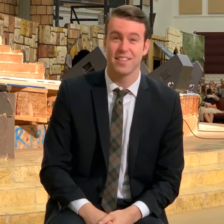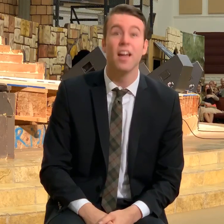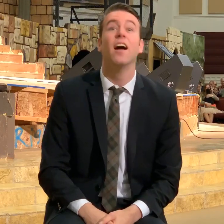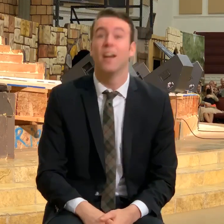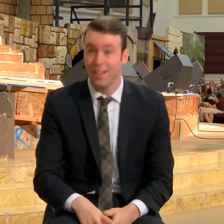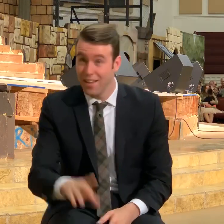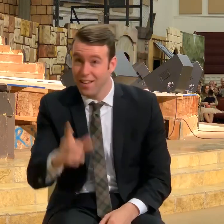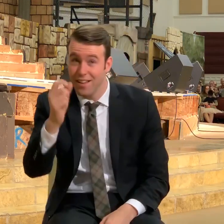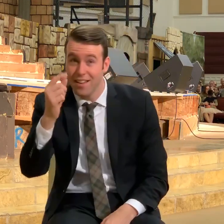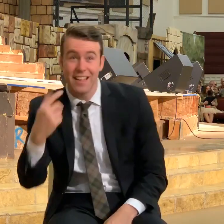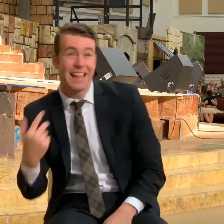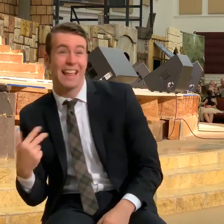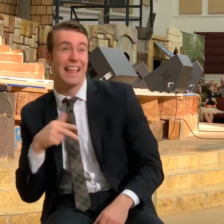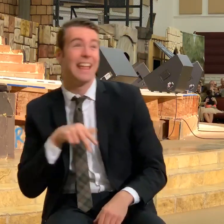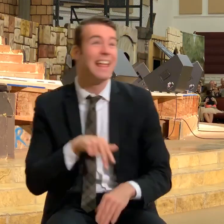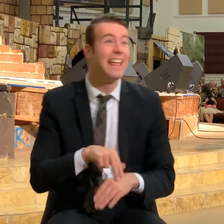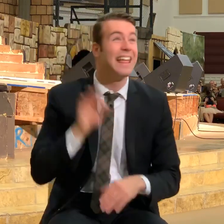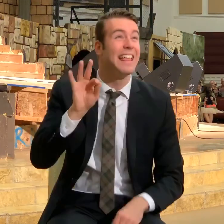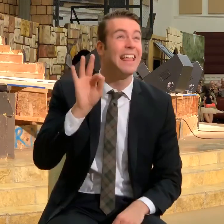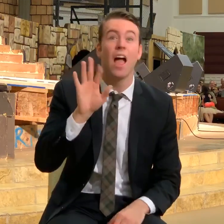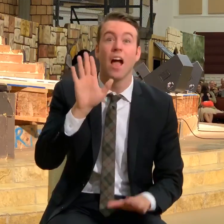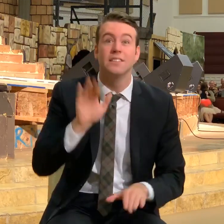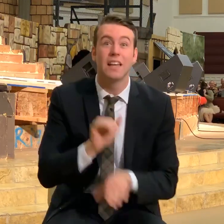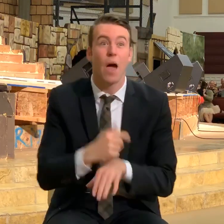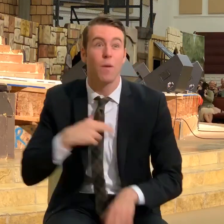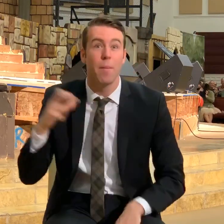Needless to say, we didn't go back on Sunday.